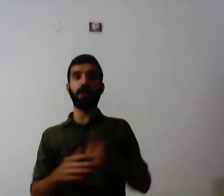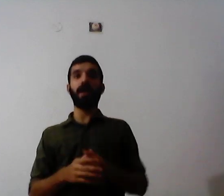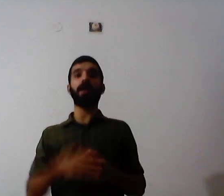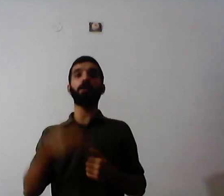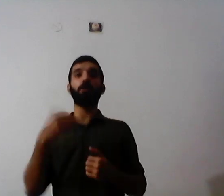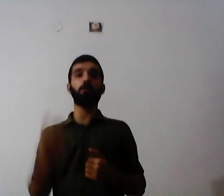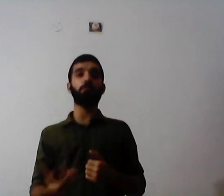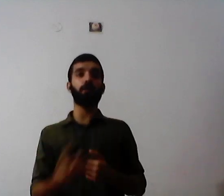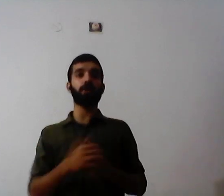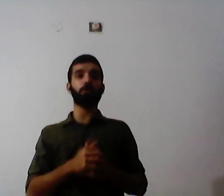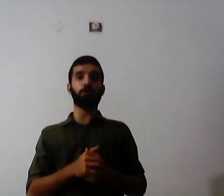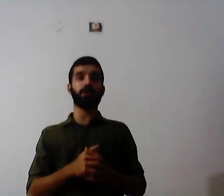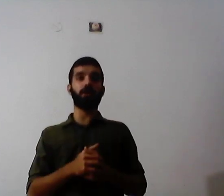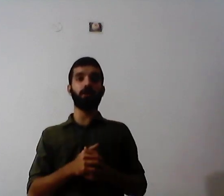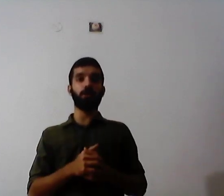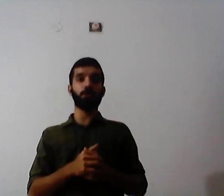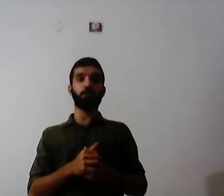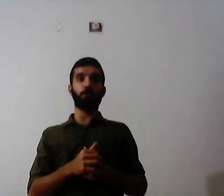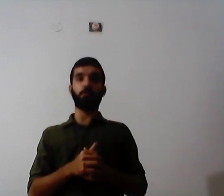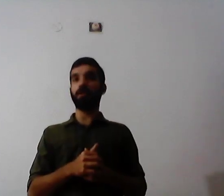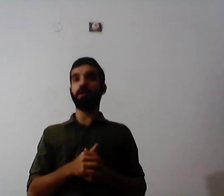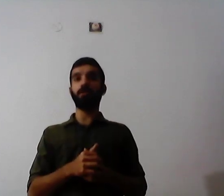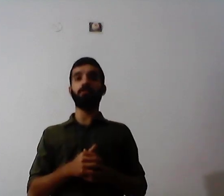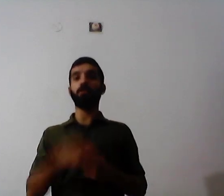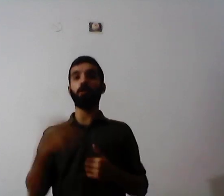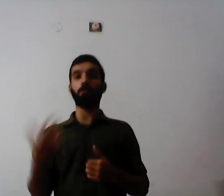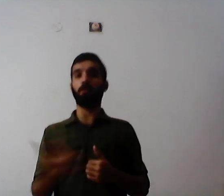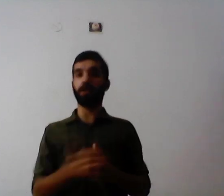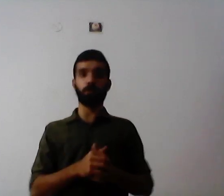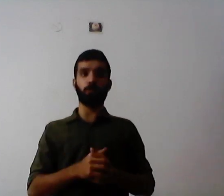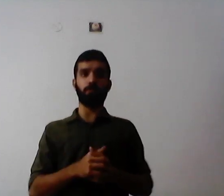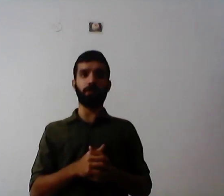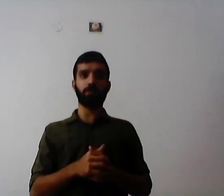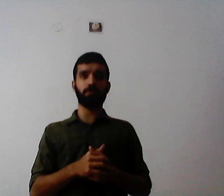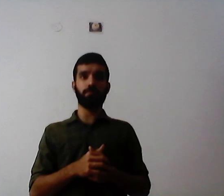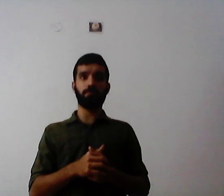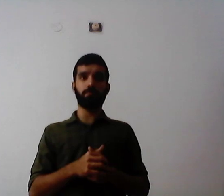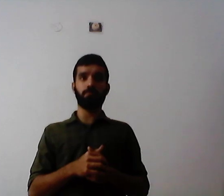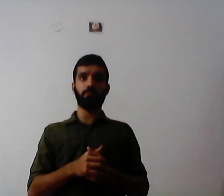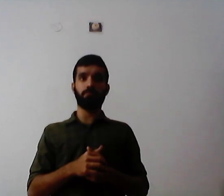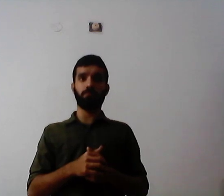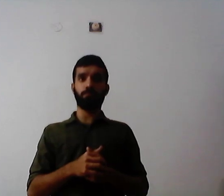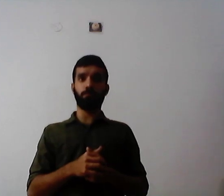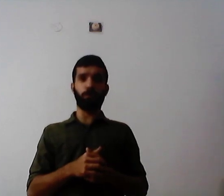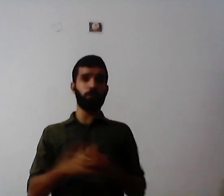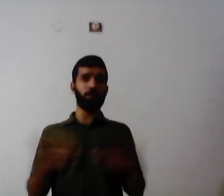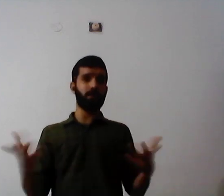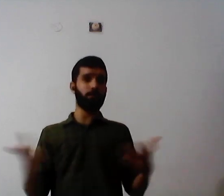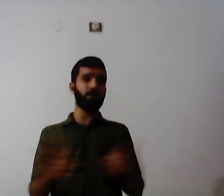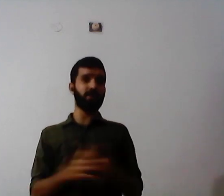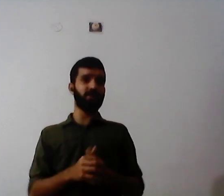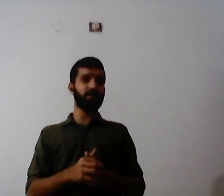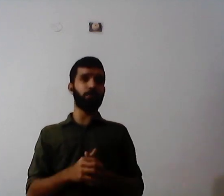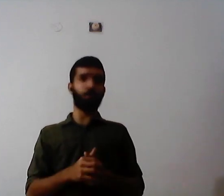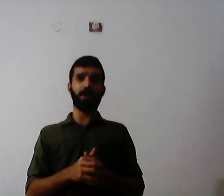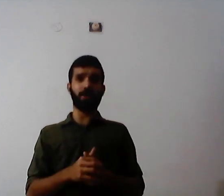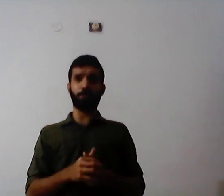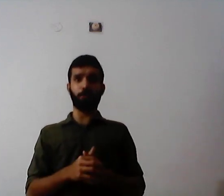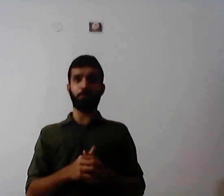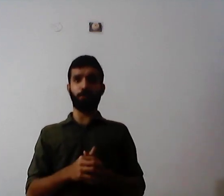and non-polar solutes are soluble in non-polar solvents. Don't wonder what is this polar and non-polar,